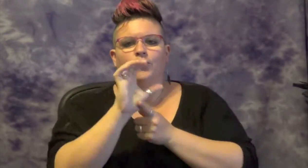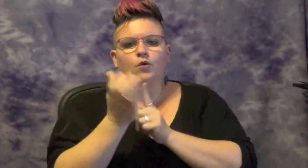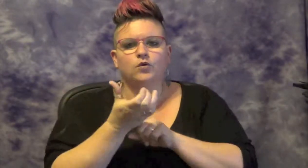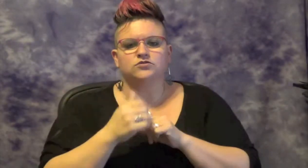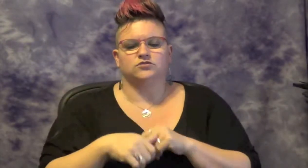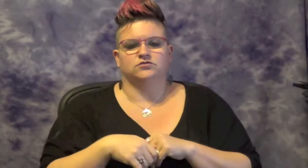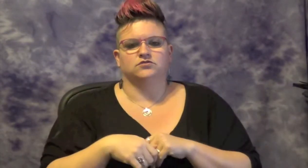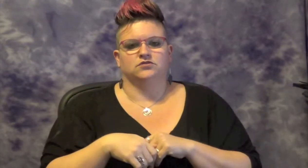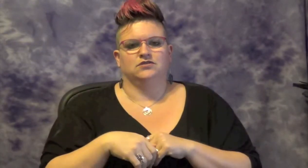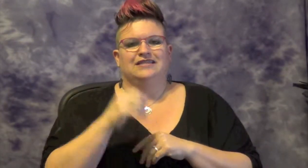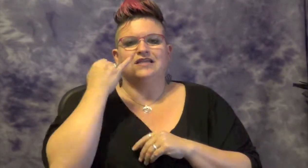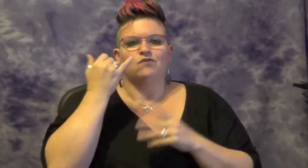people, other cultures,